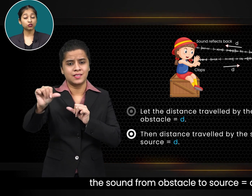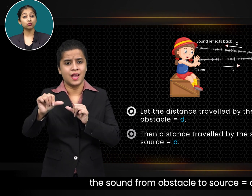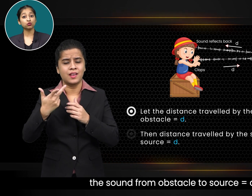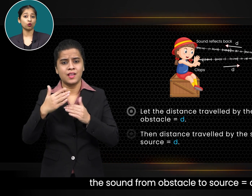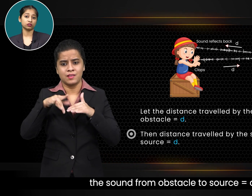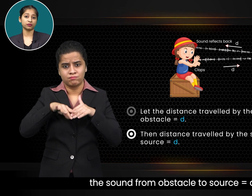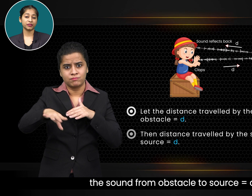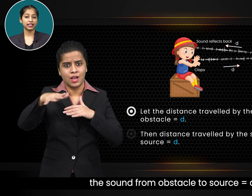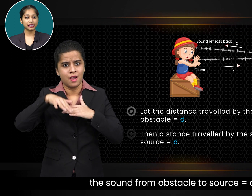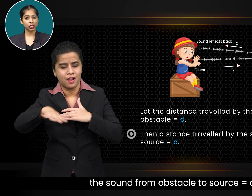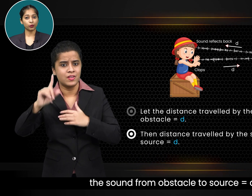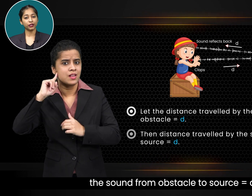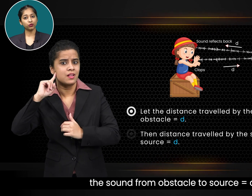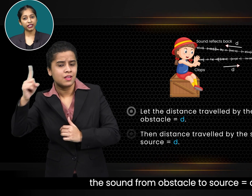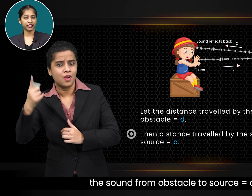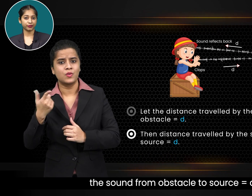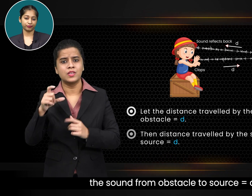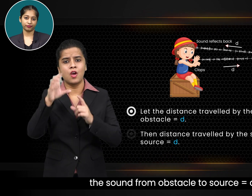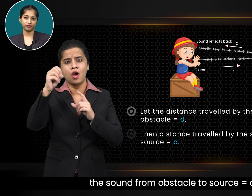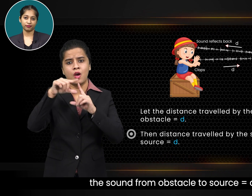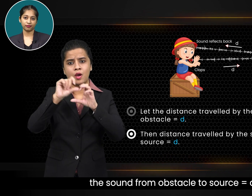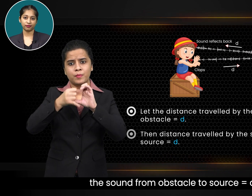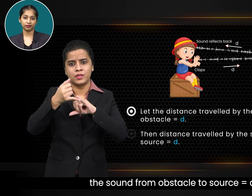obstacle to source is equal to d.